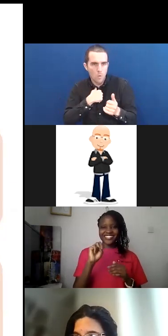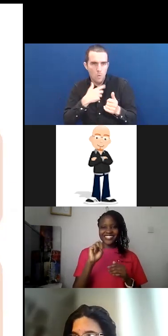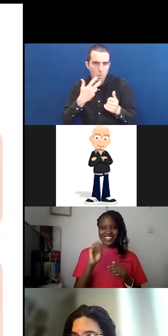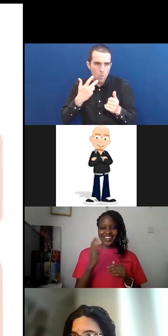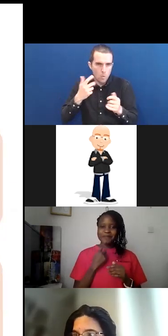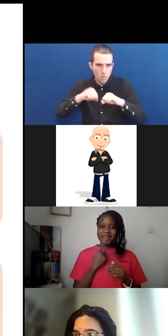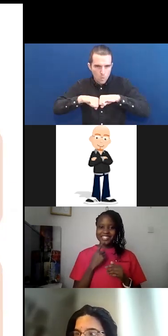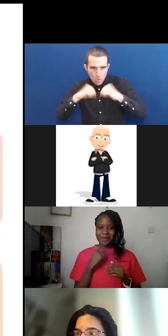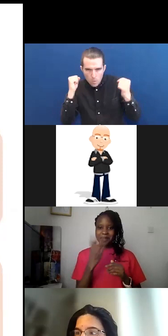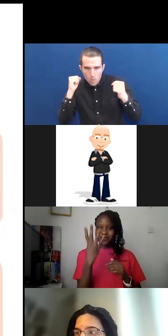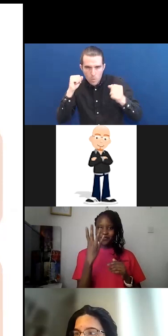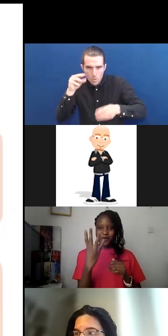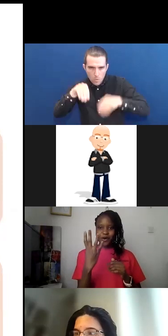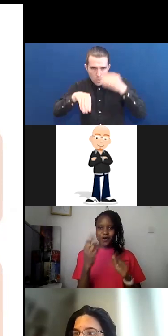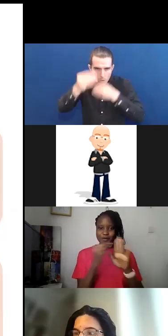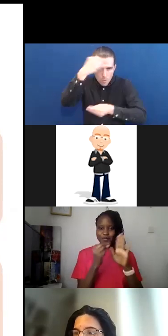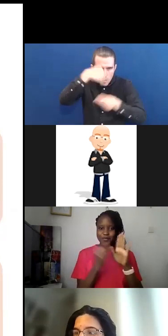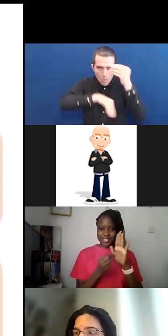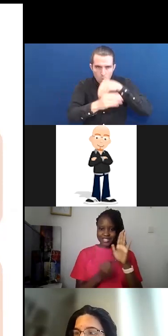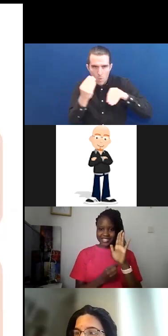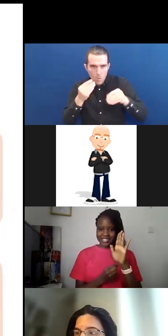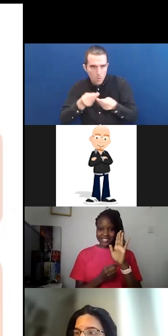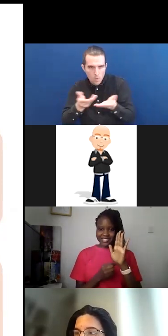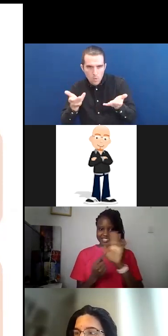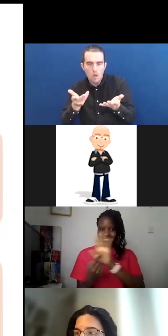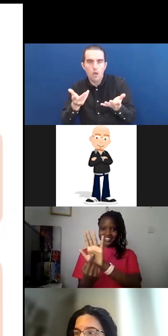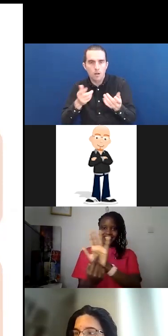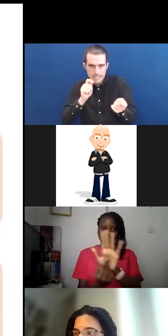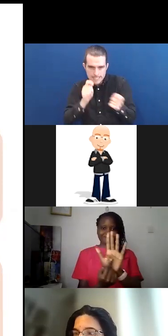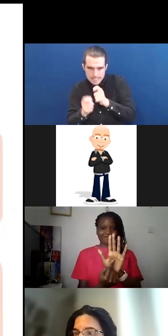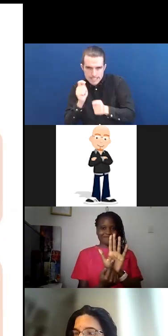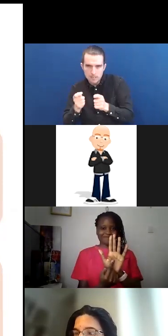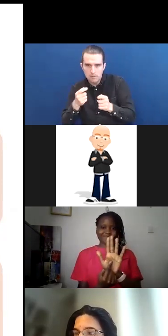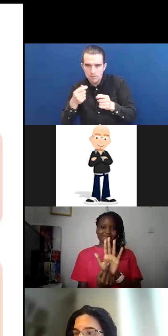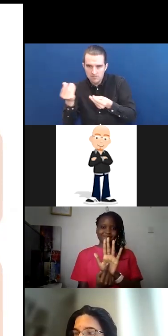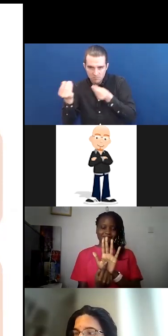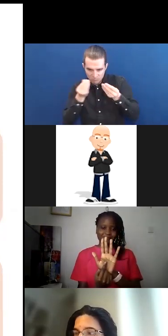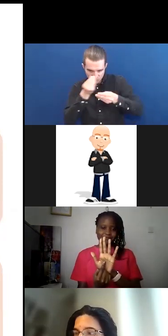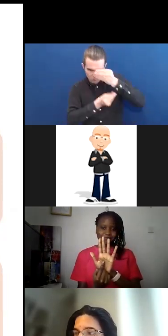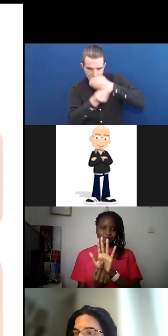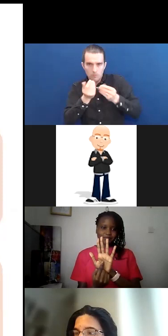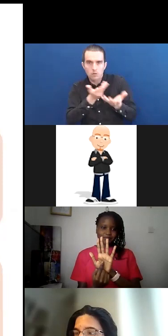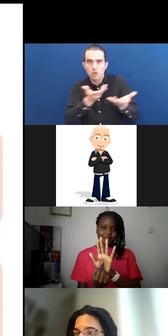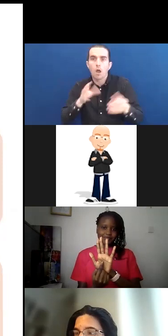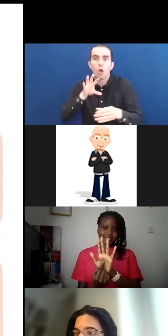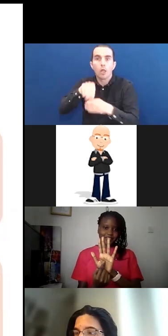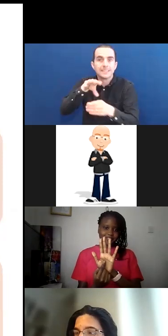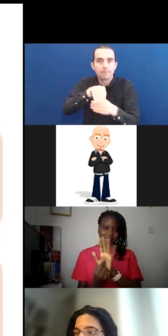2 resources, and then a policy brief on integrating